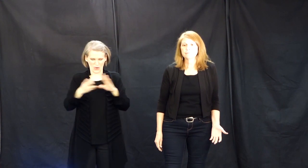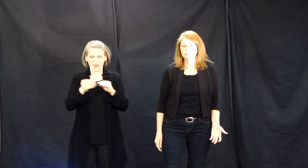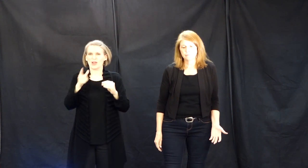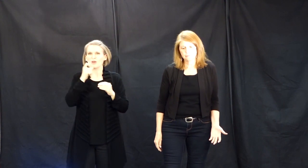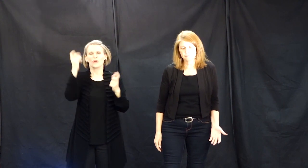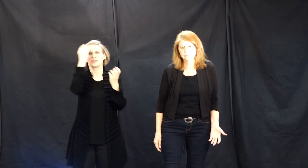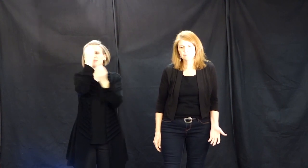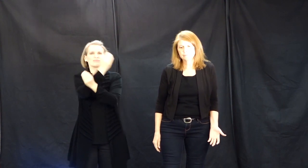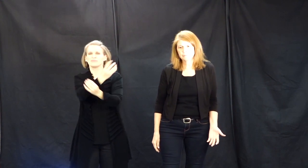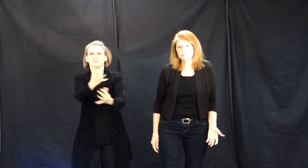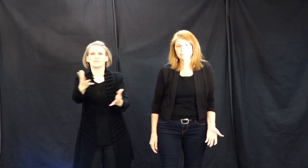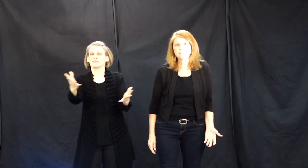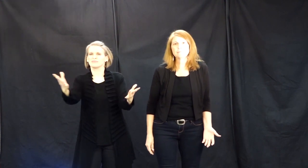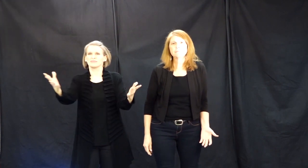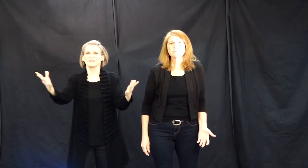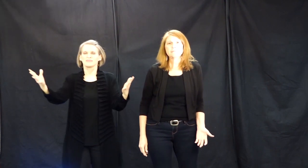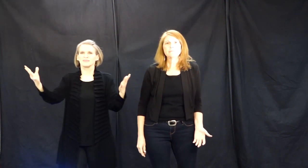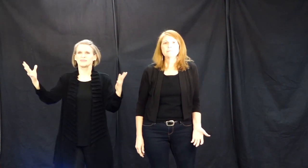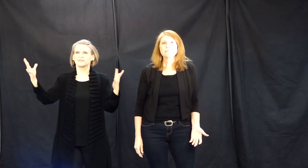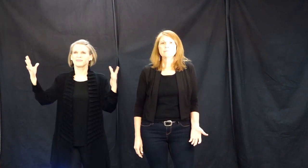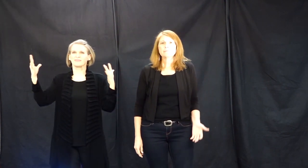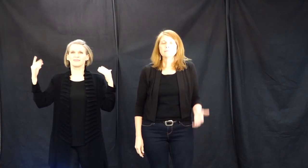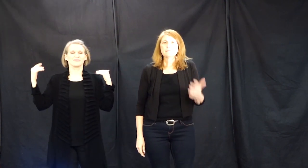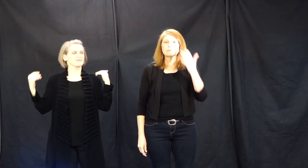your story?